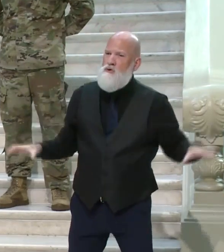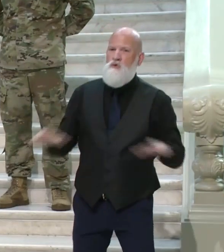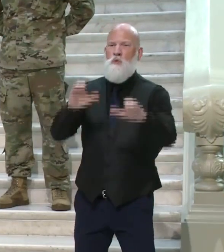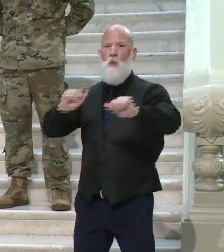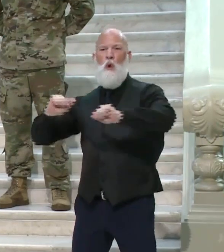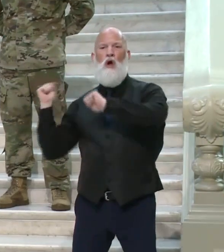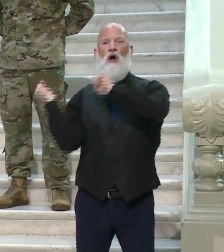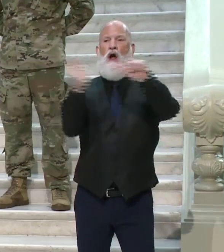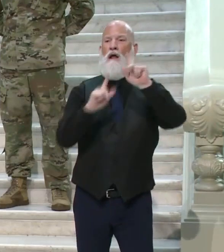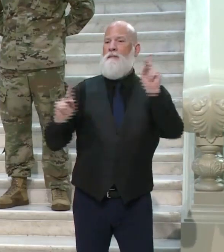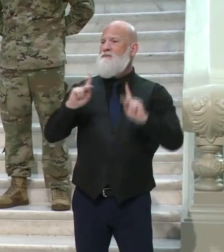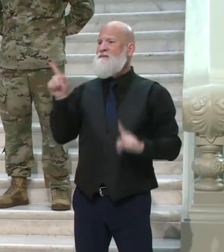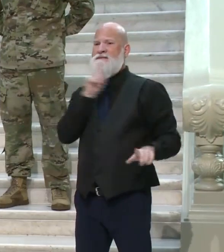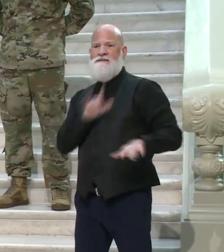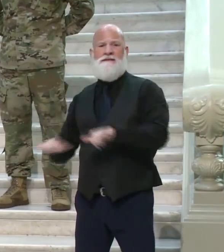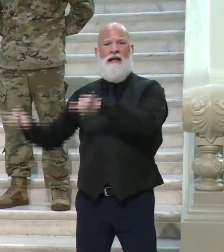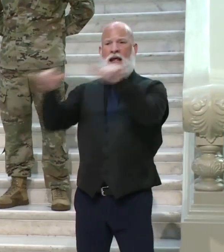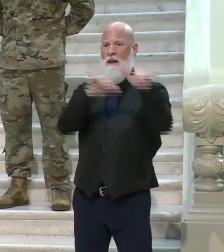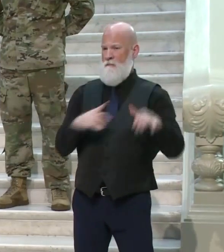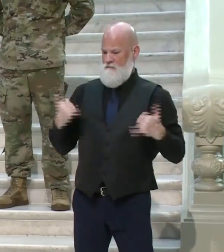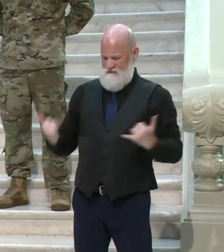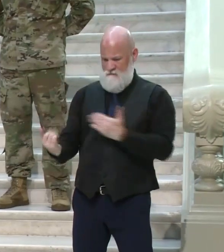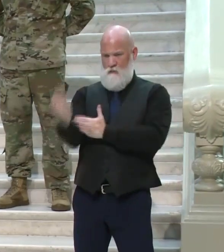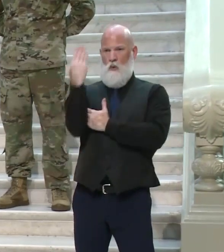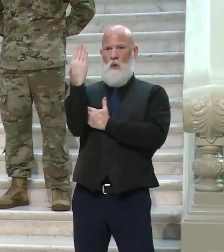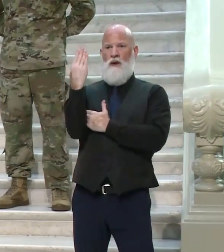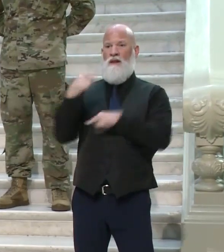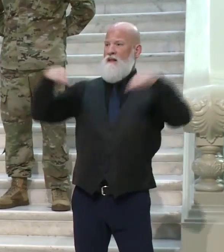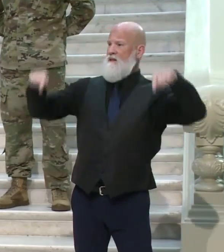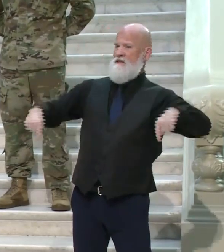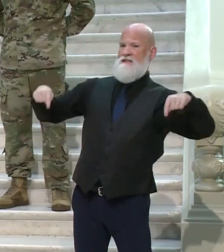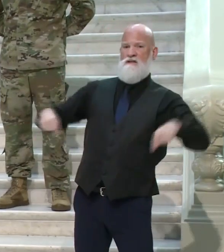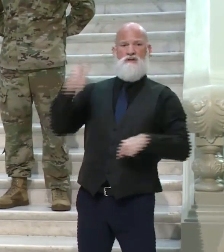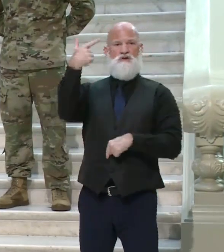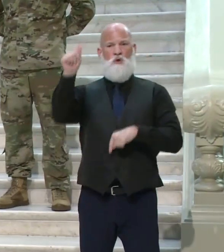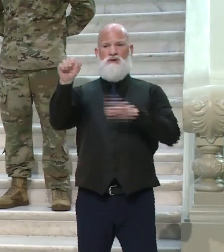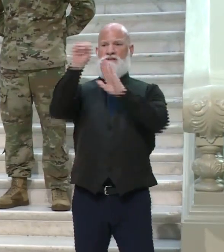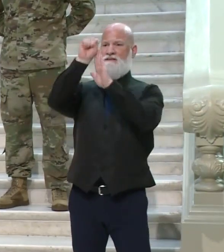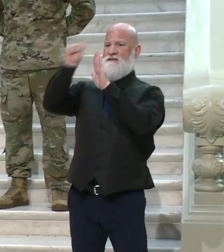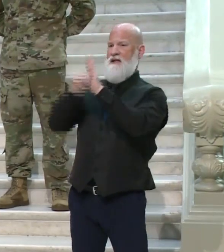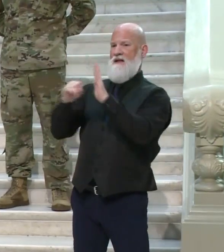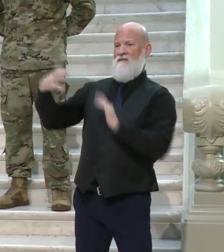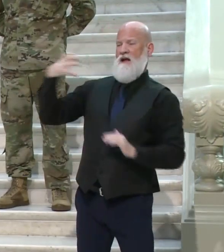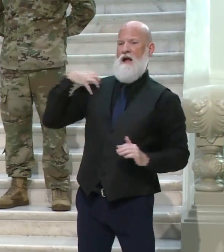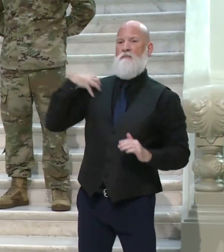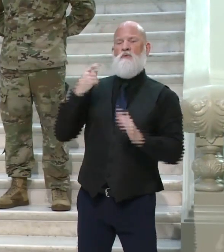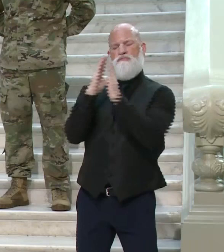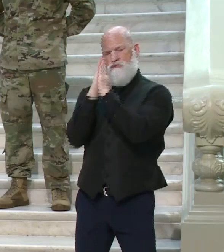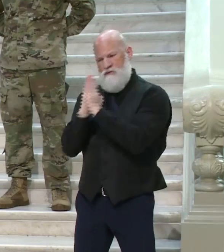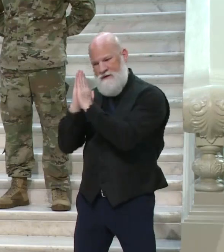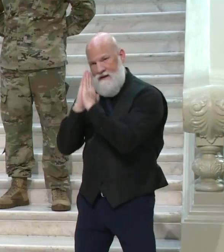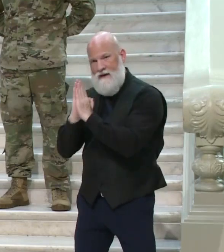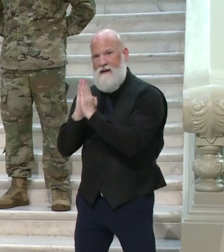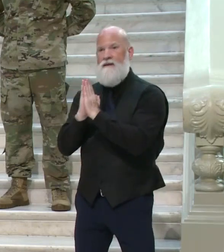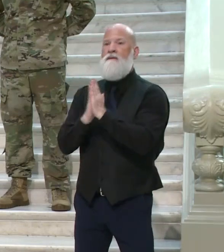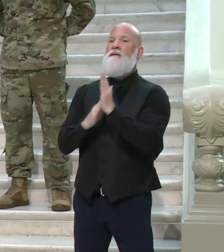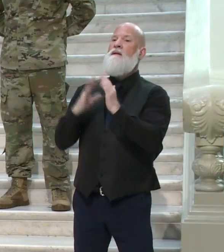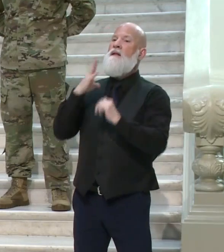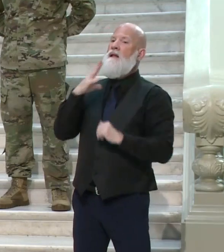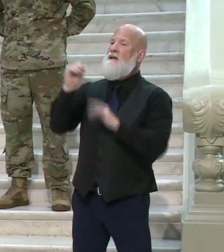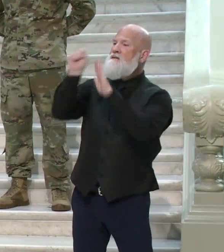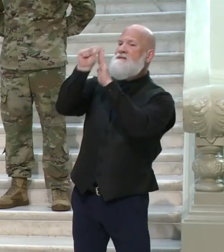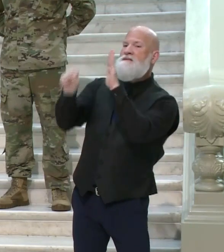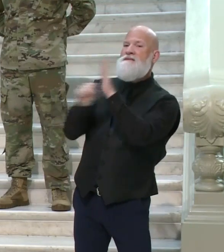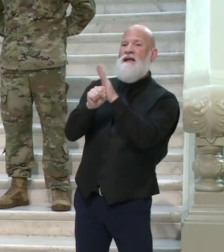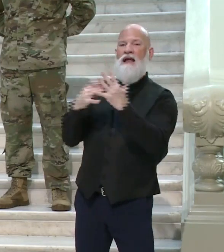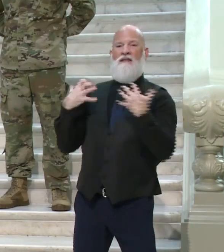today in this same Georgia State Capitol, and that is to pray. to pray for the state's health